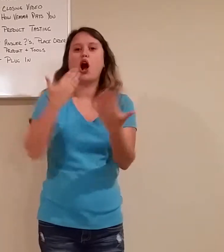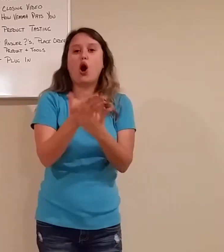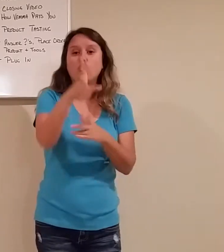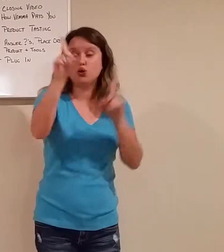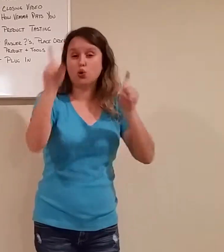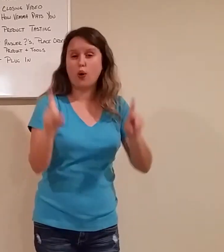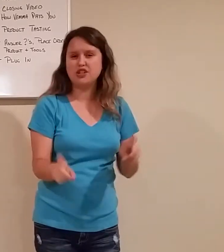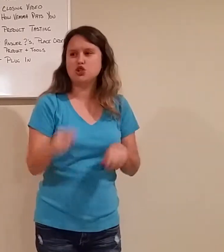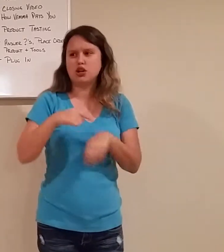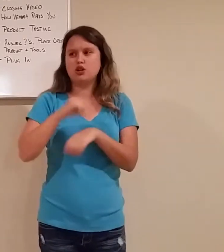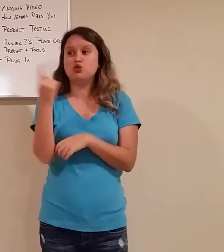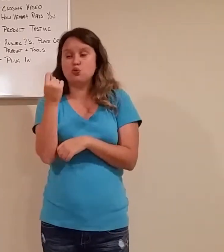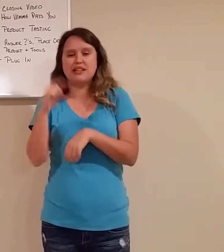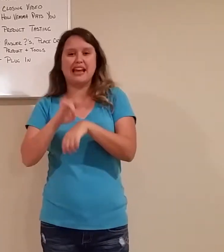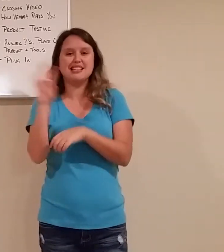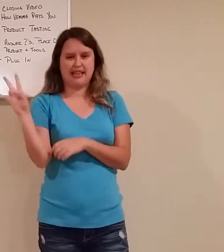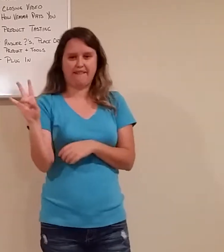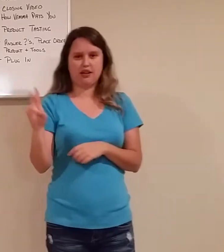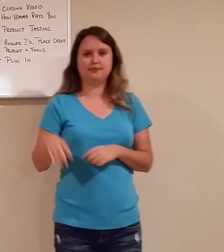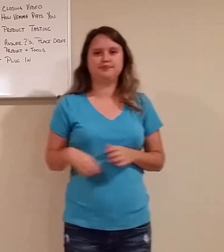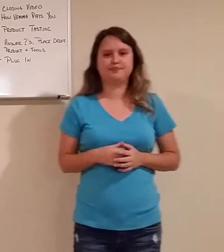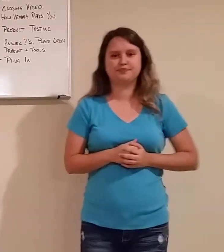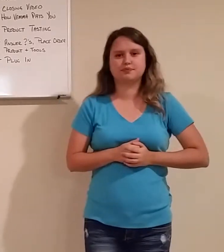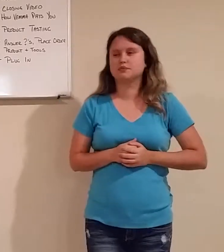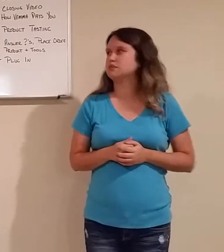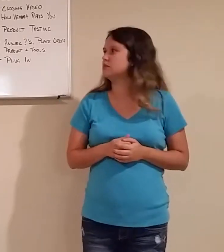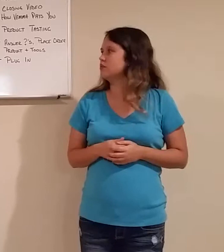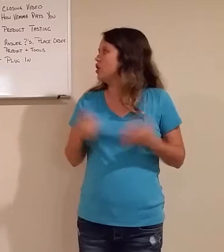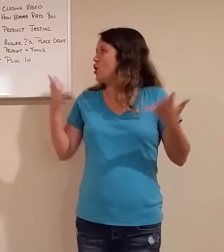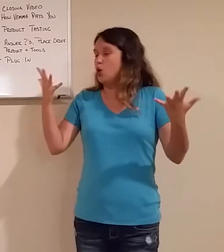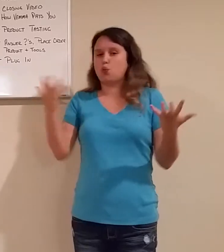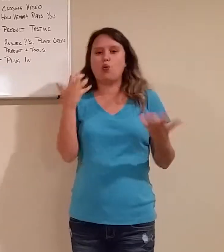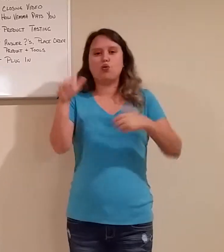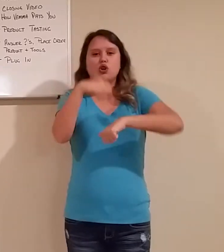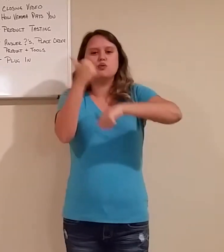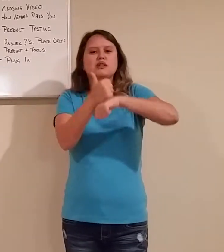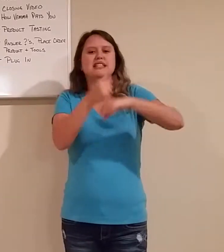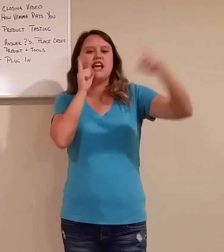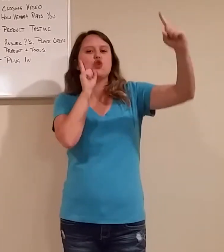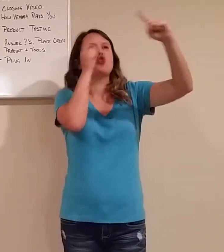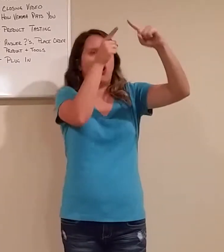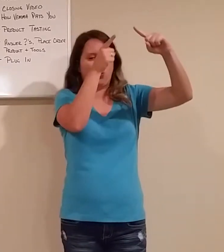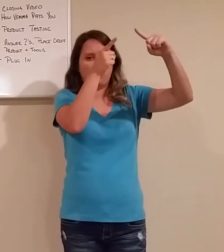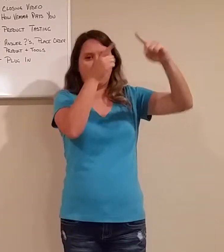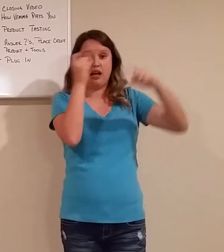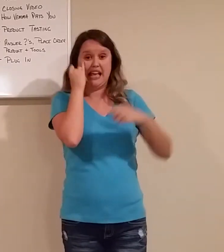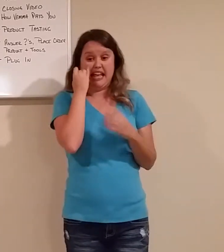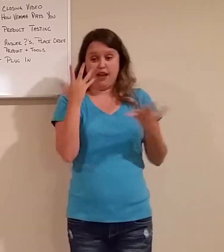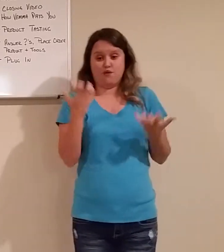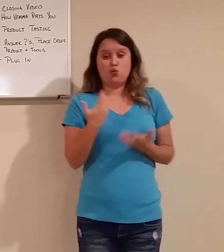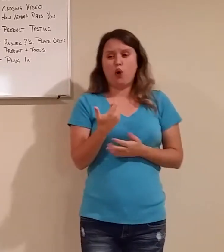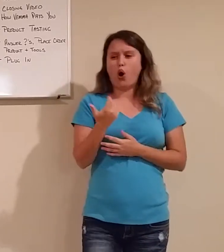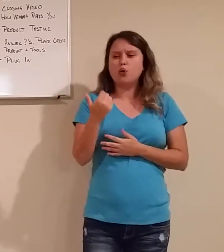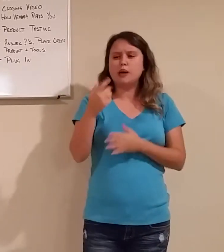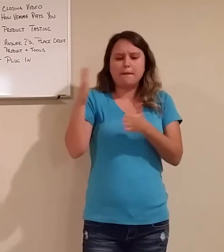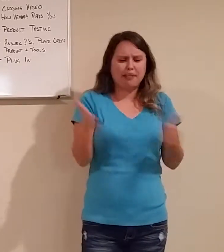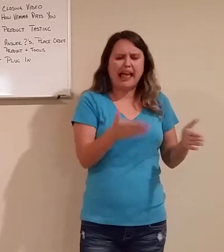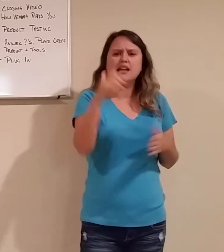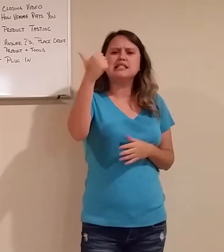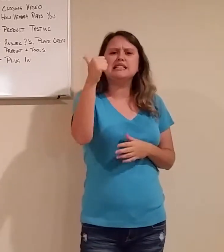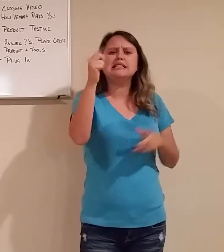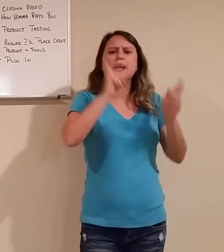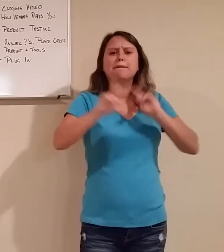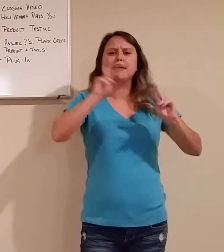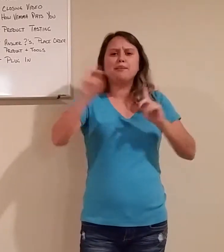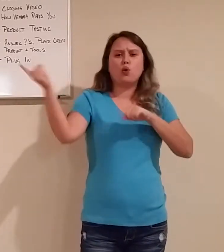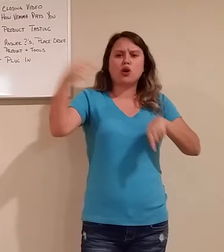questions Tuesday at 7, okay? We want to set a goal. If we want 10 people to attend our home event,